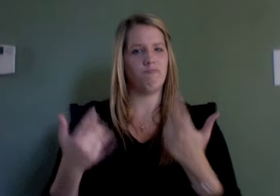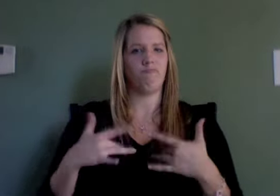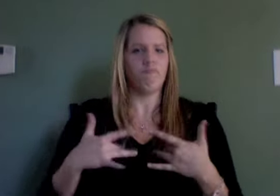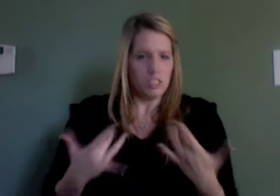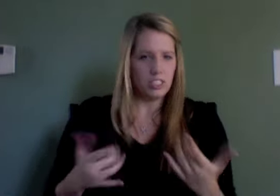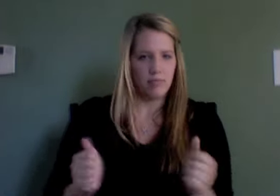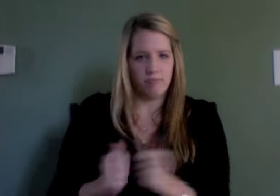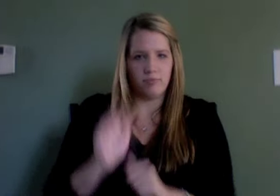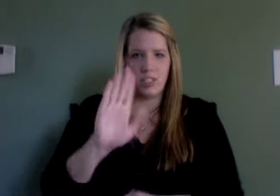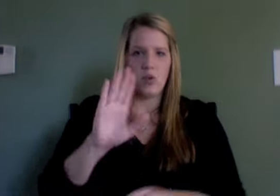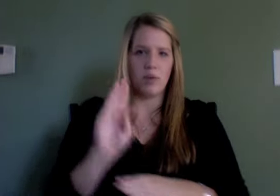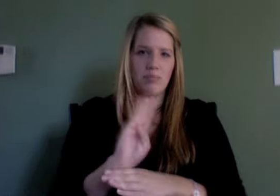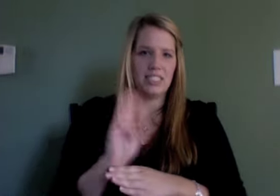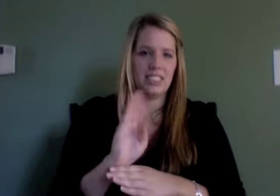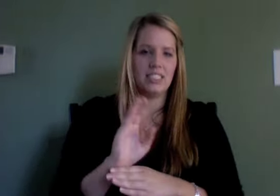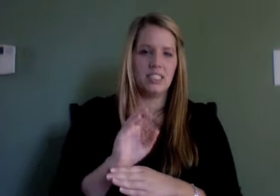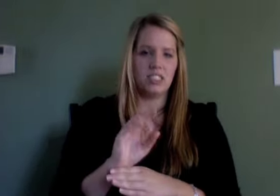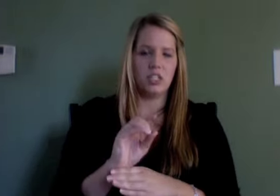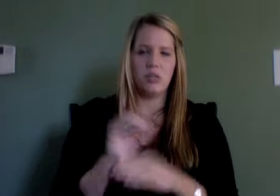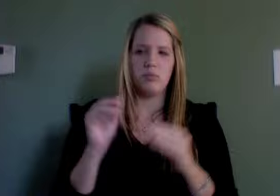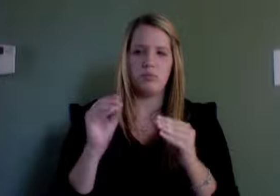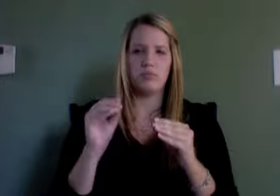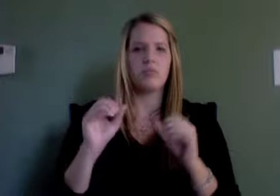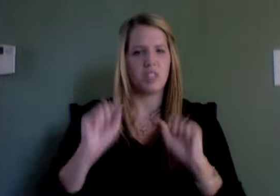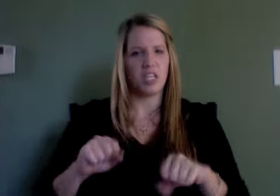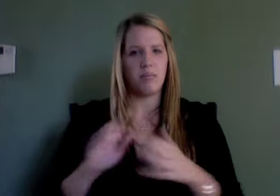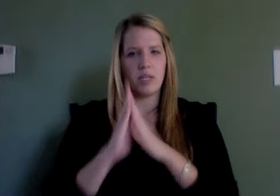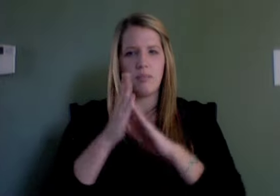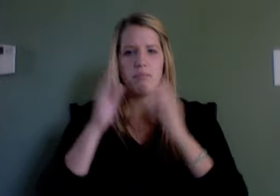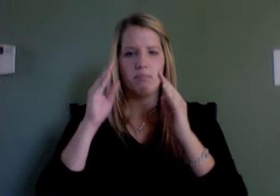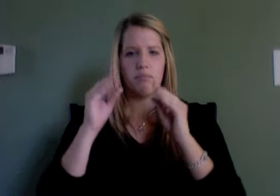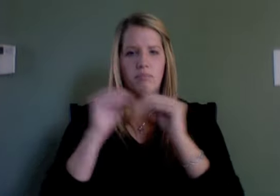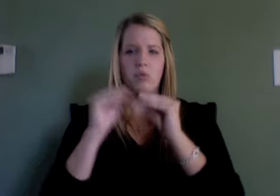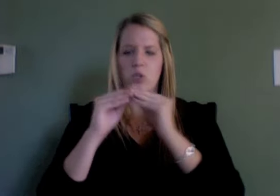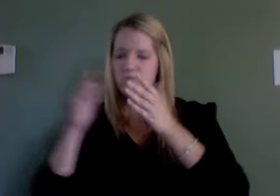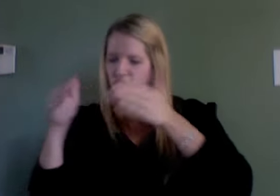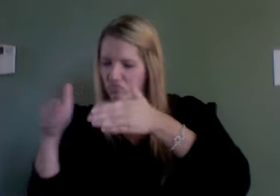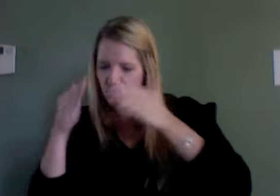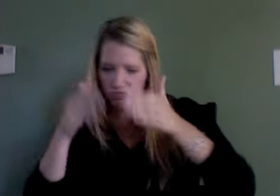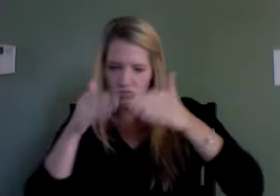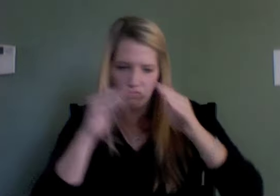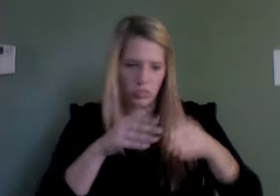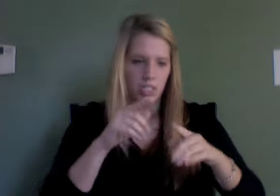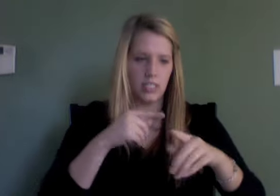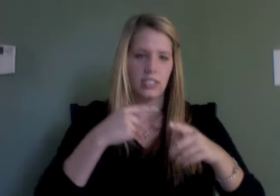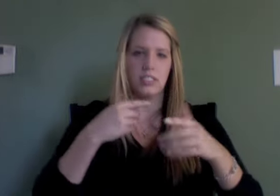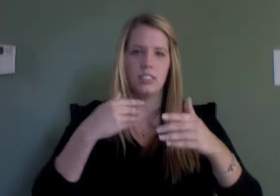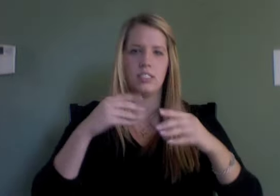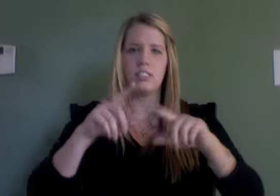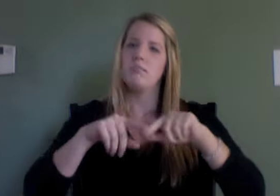work specifically as a professional photographer or you take those skills with you to your other fields, I think it's really